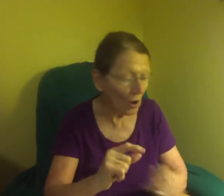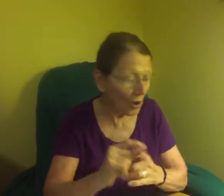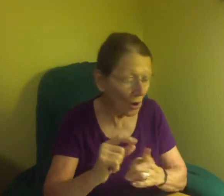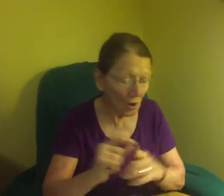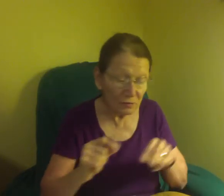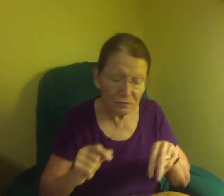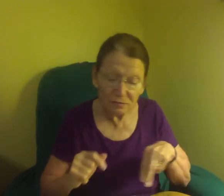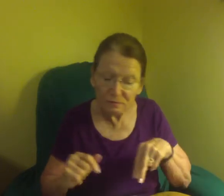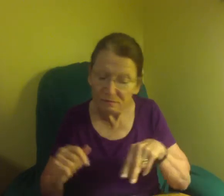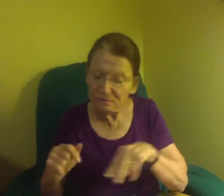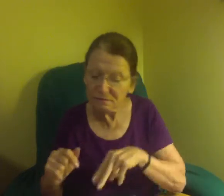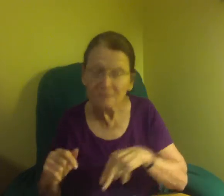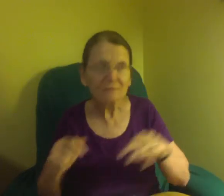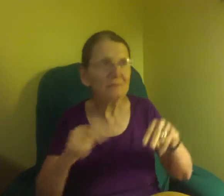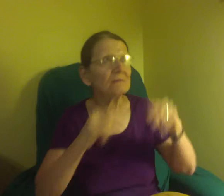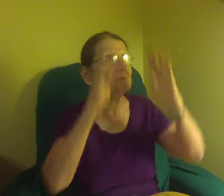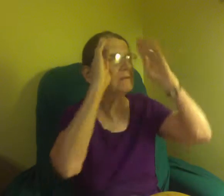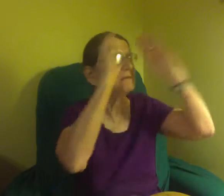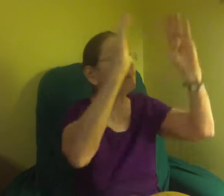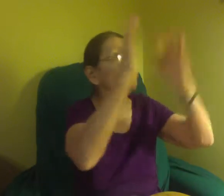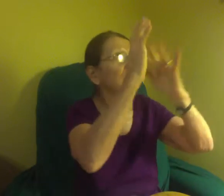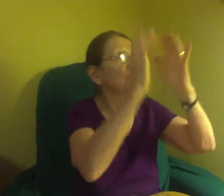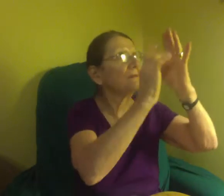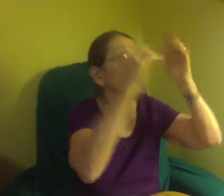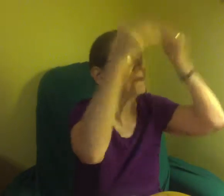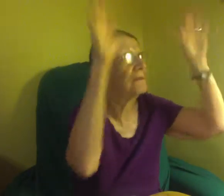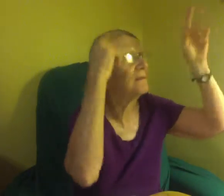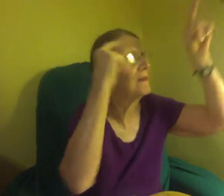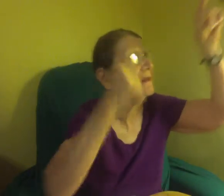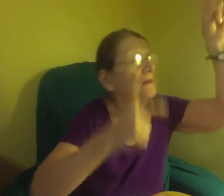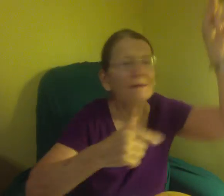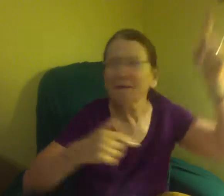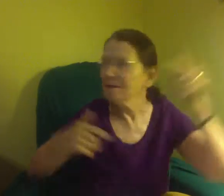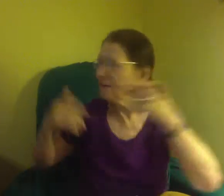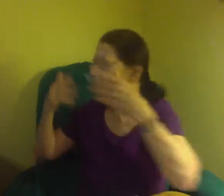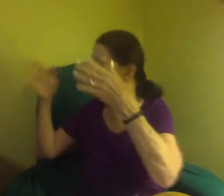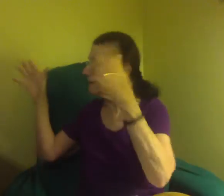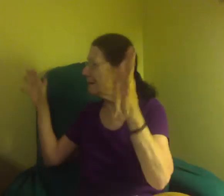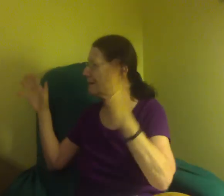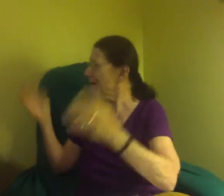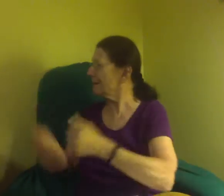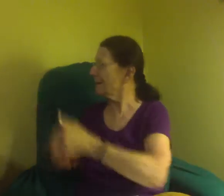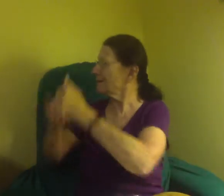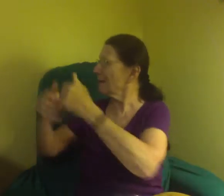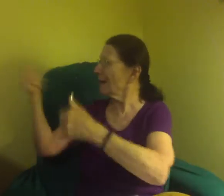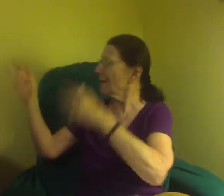but